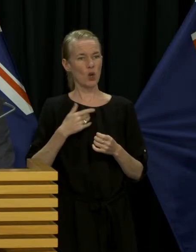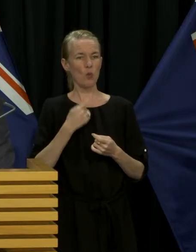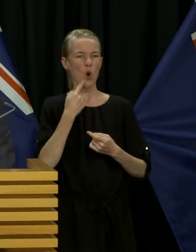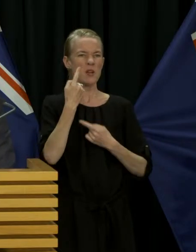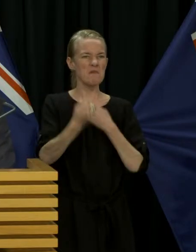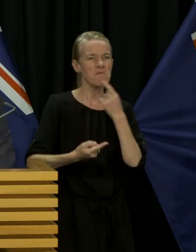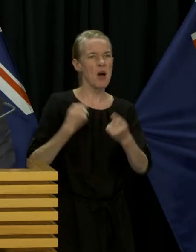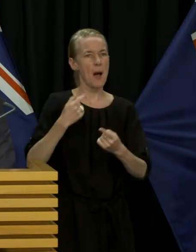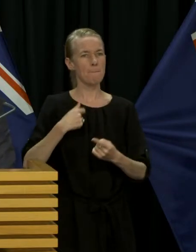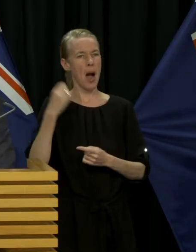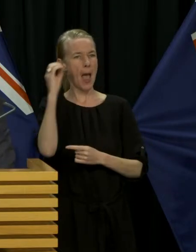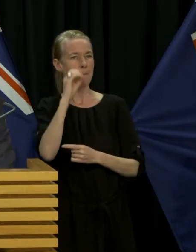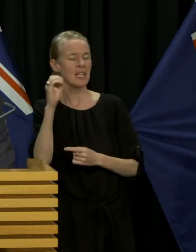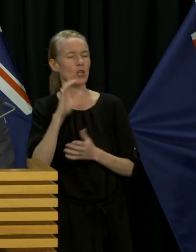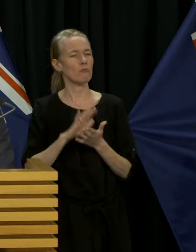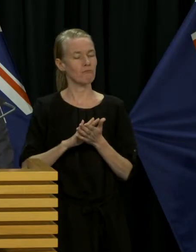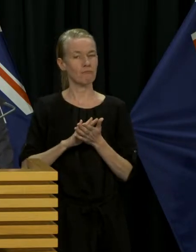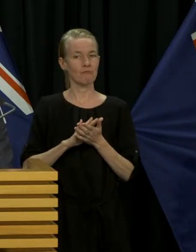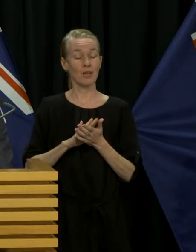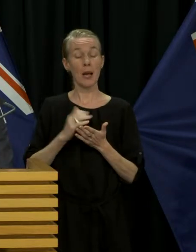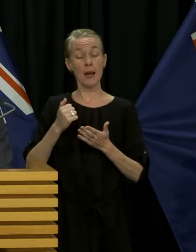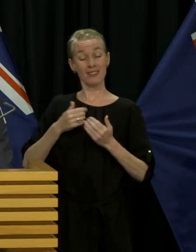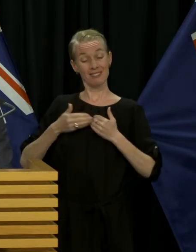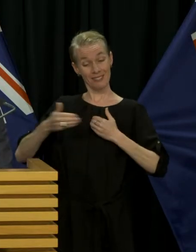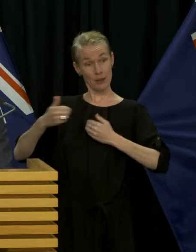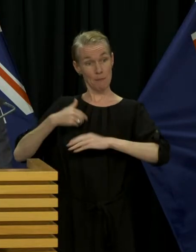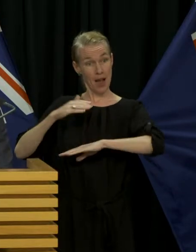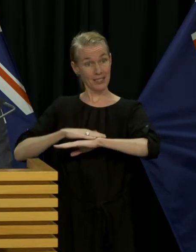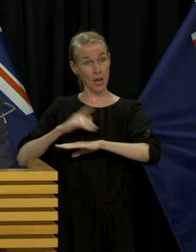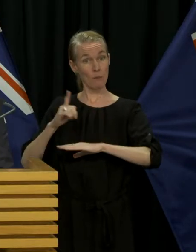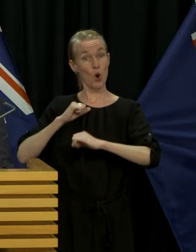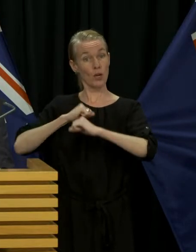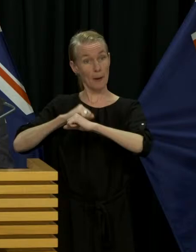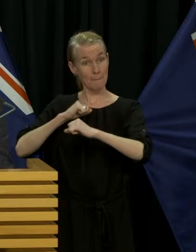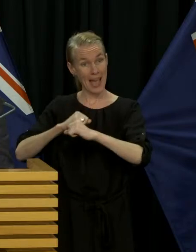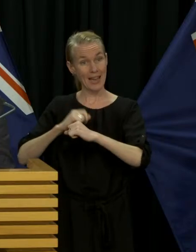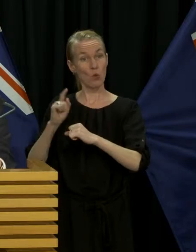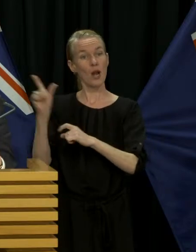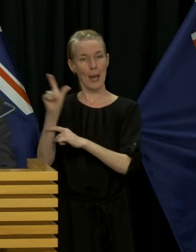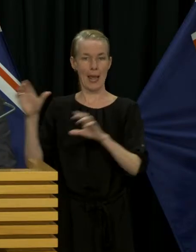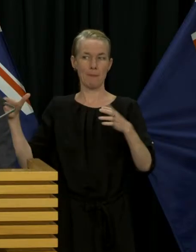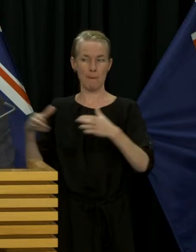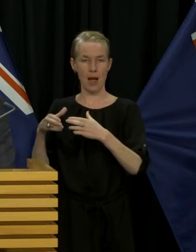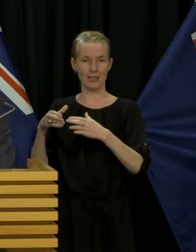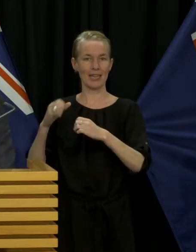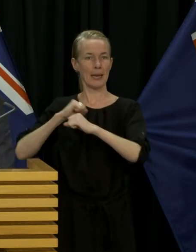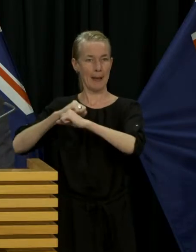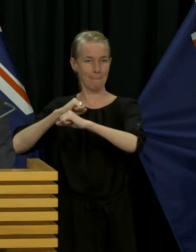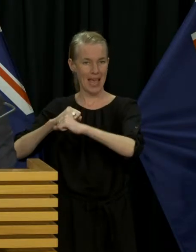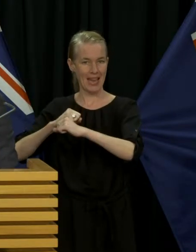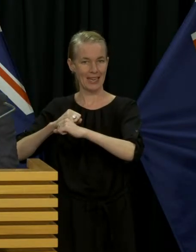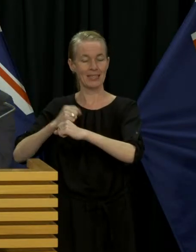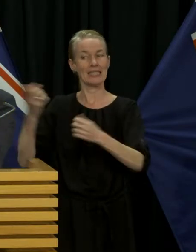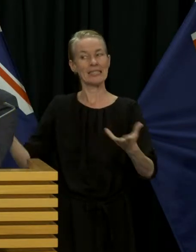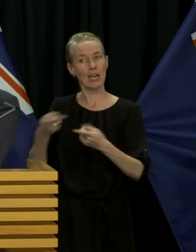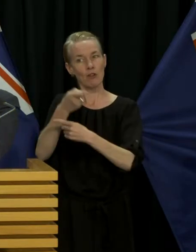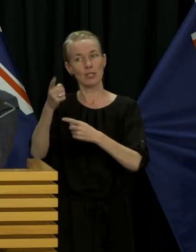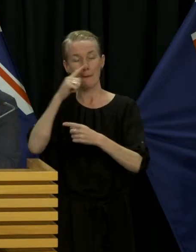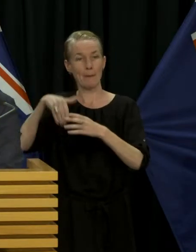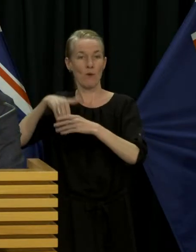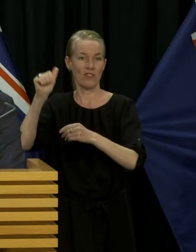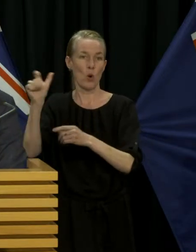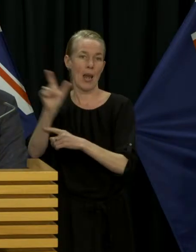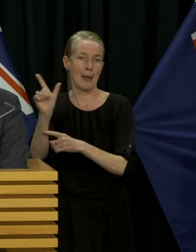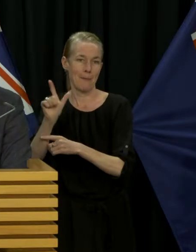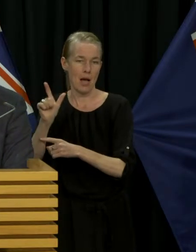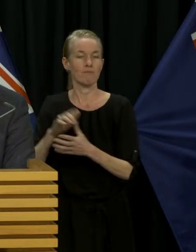frankly, I'm going to spend my time campaigning for the re-election of the Labour Party. That's where my energy is going to be focused. South Korea